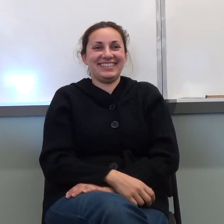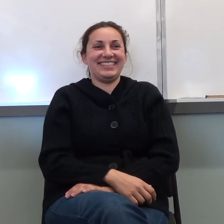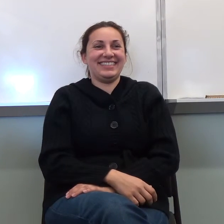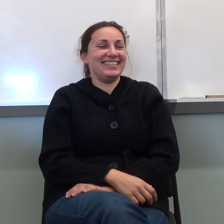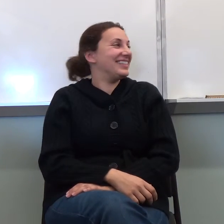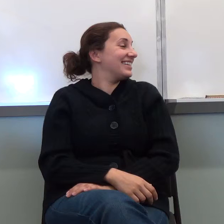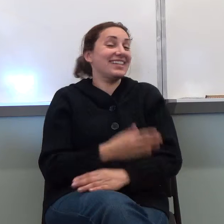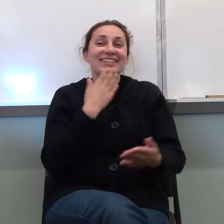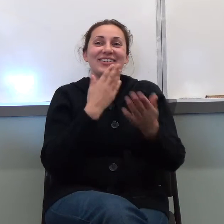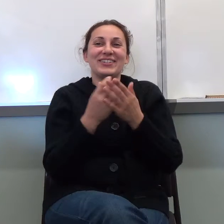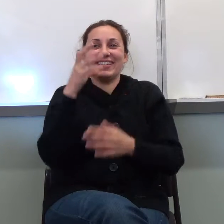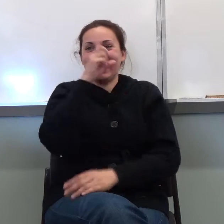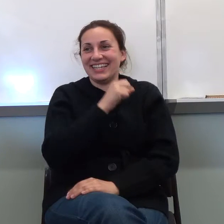Good guessing, though.